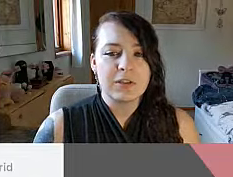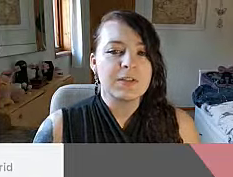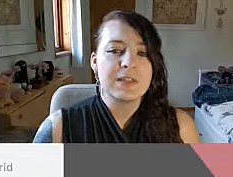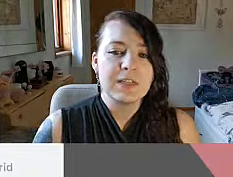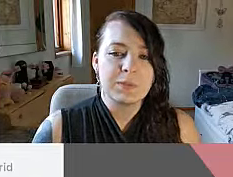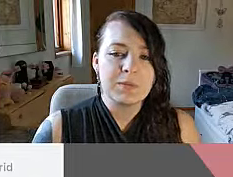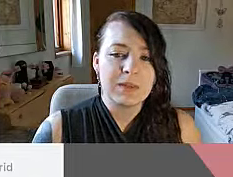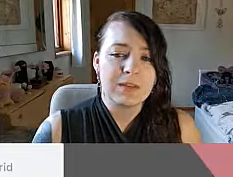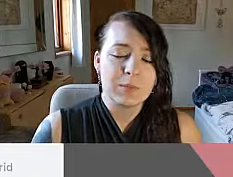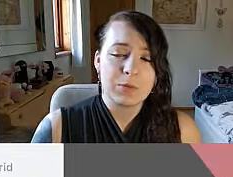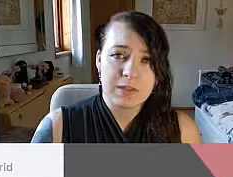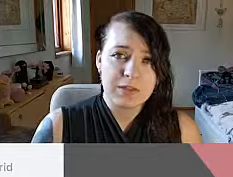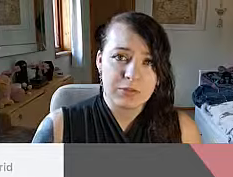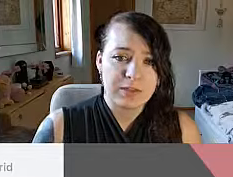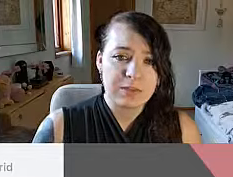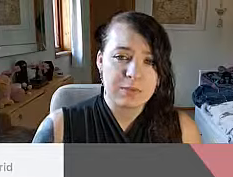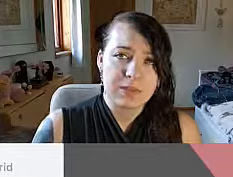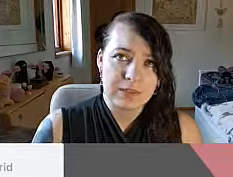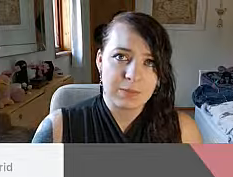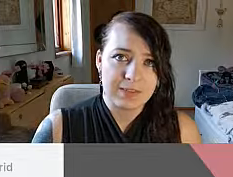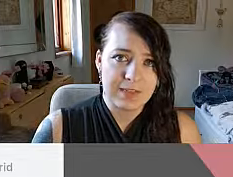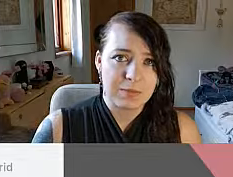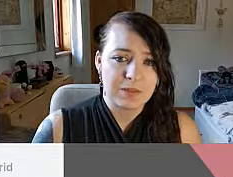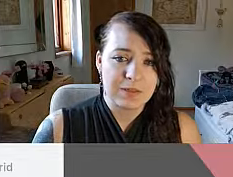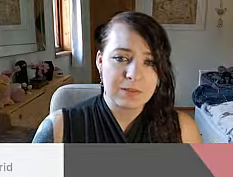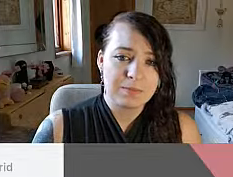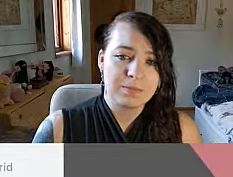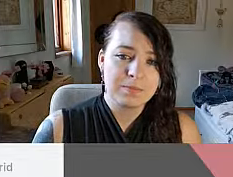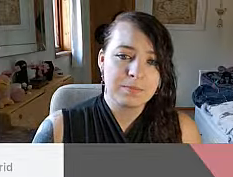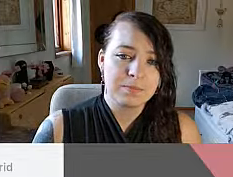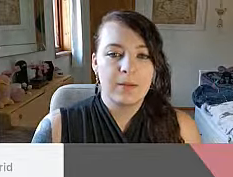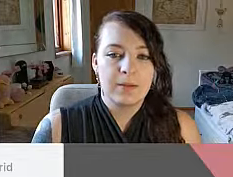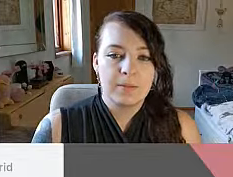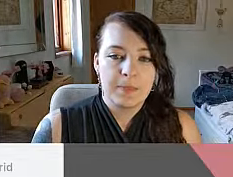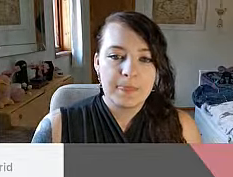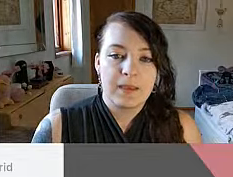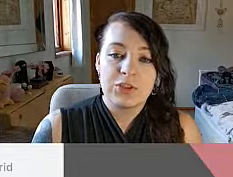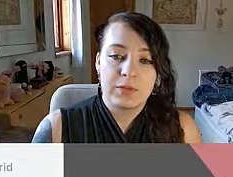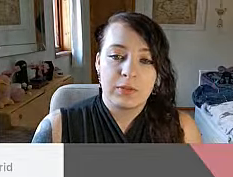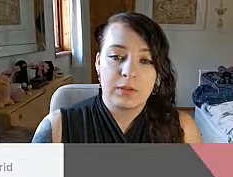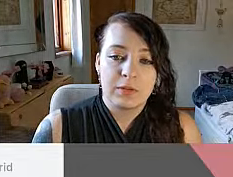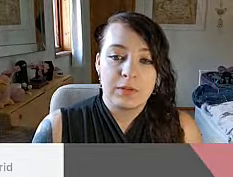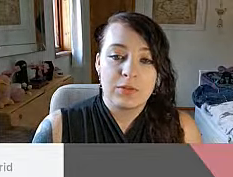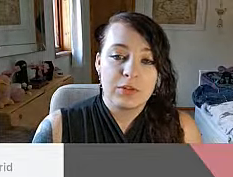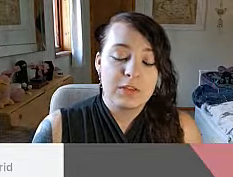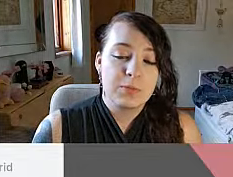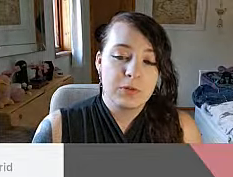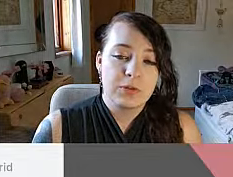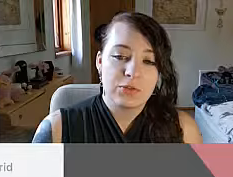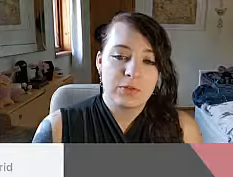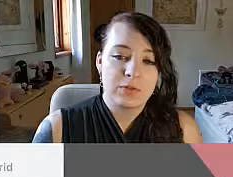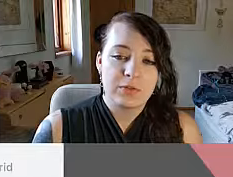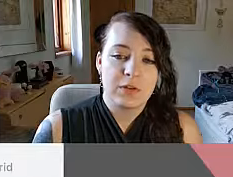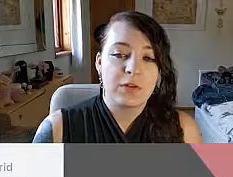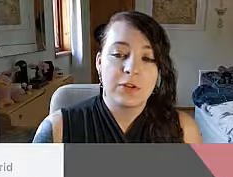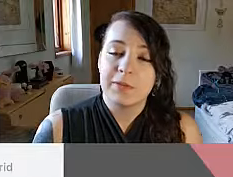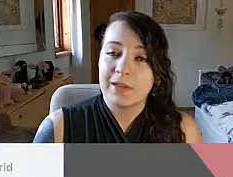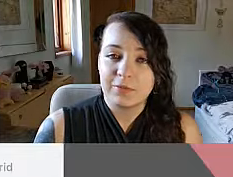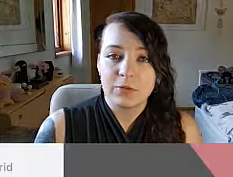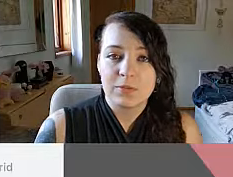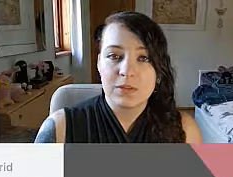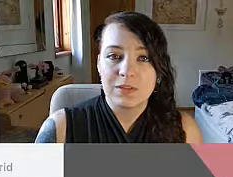particular, Unity has been making some great strides with accessibility APIs. In general, though, you should support controllers on